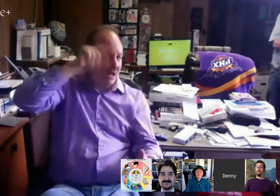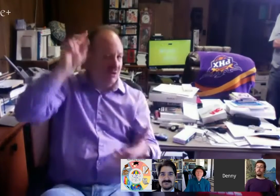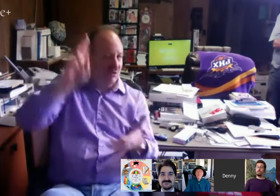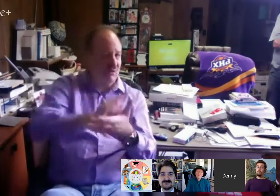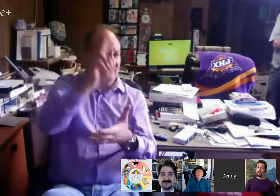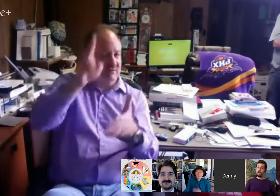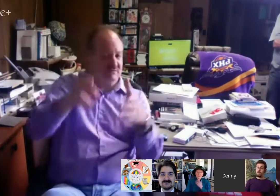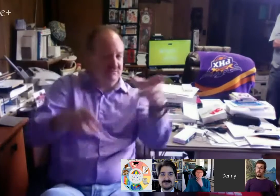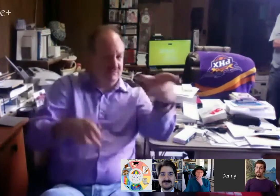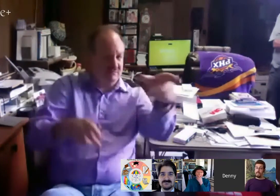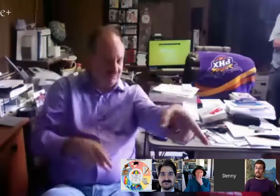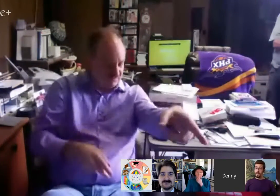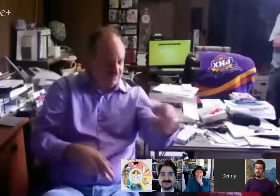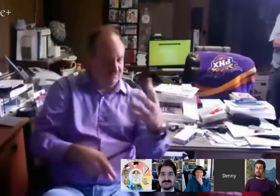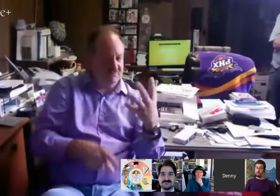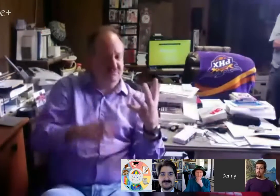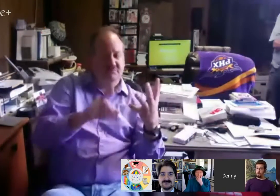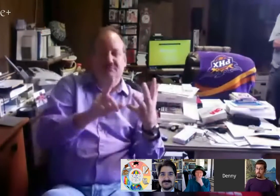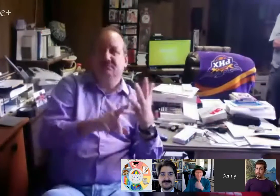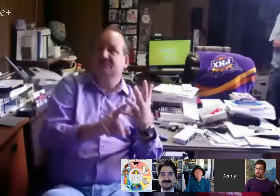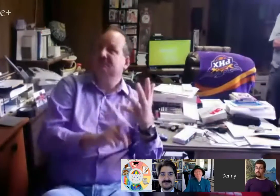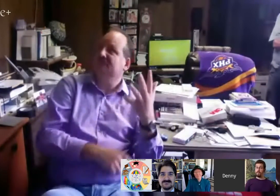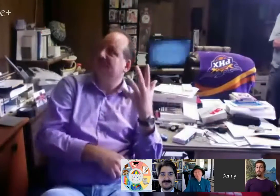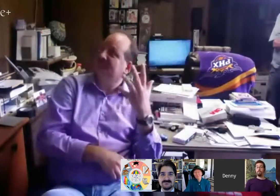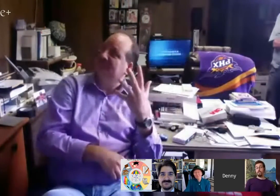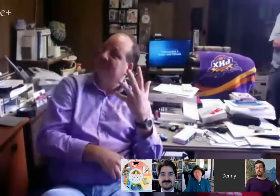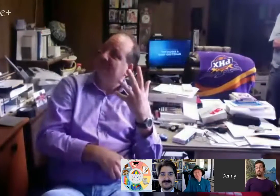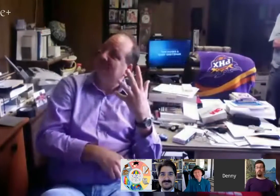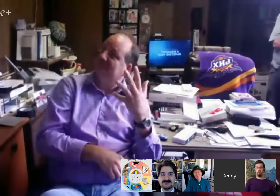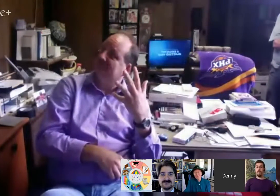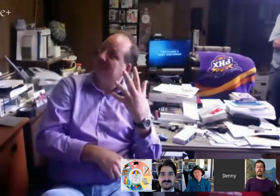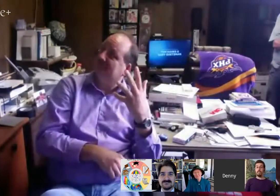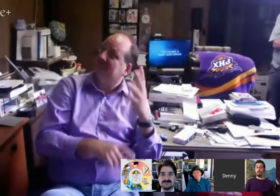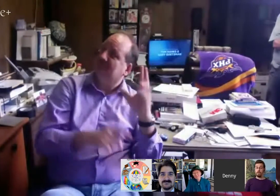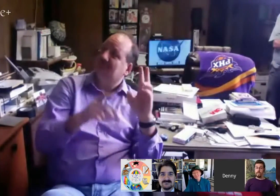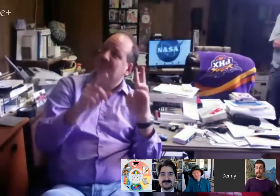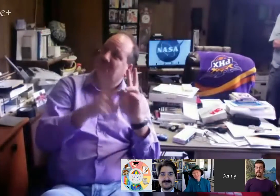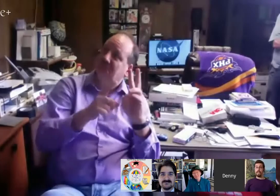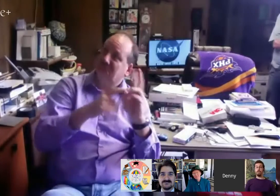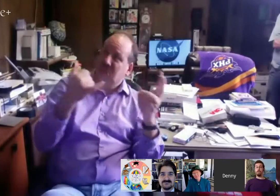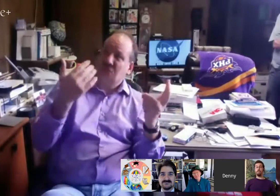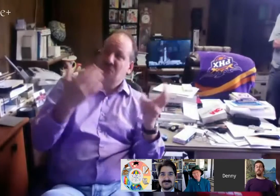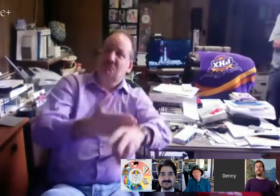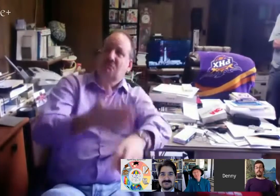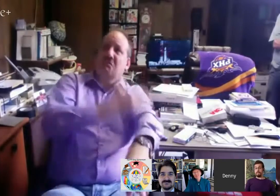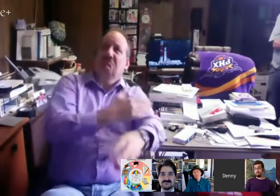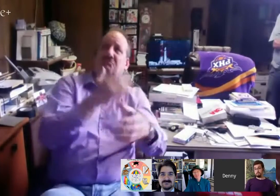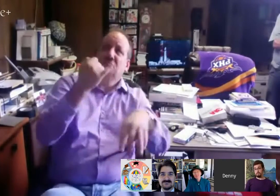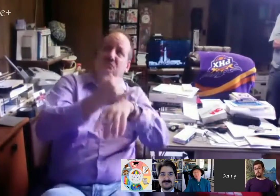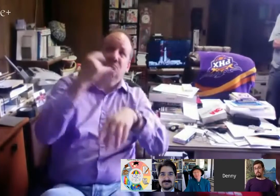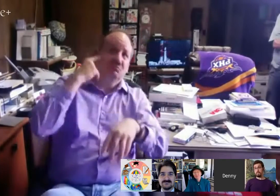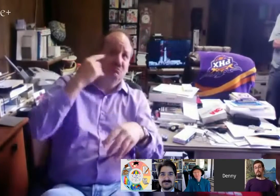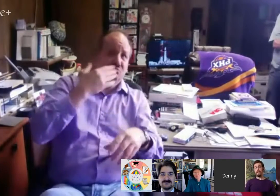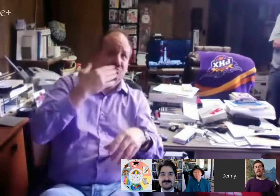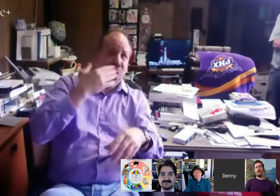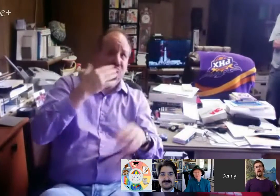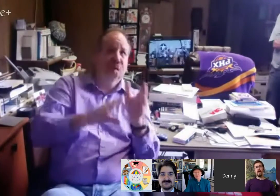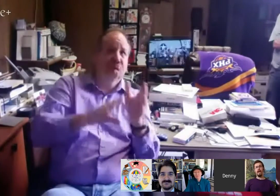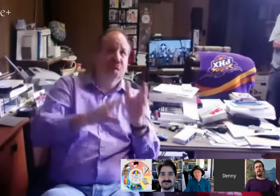And then there's the Modern Secondary School for the Deaf, which is right next door to Gallaudet University.